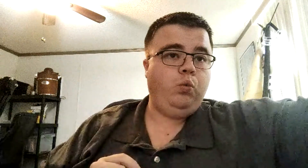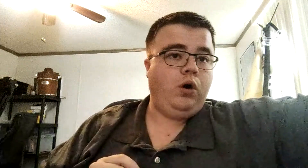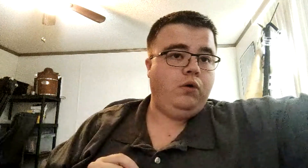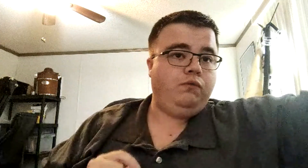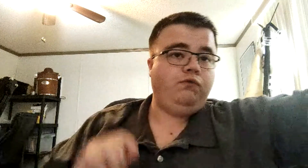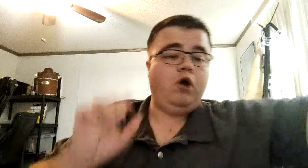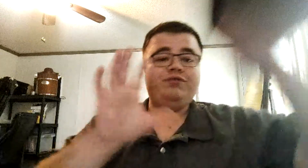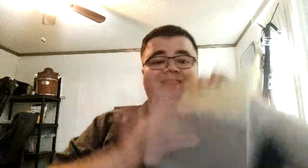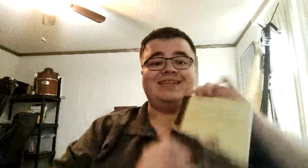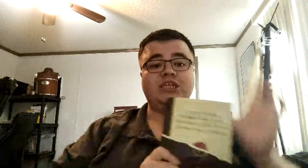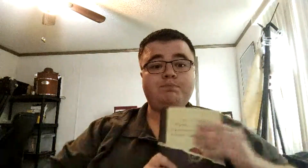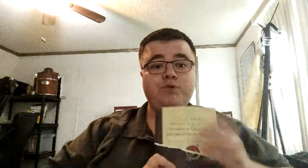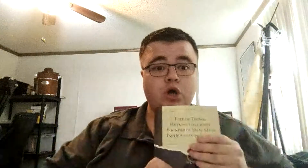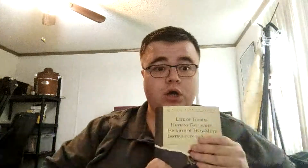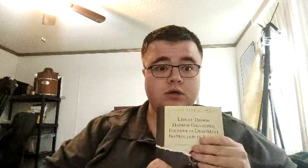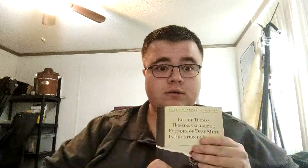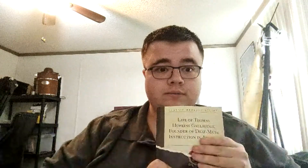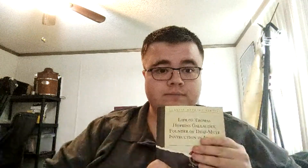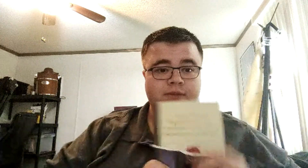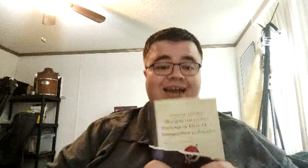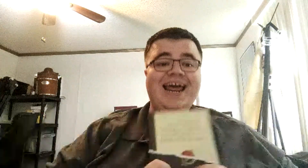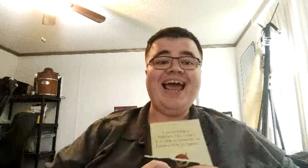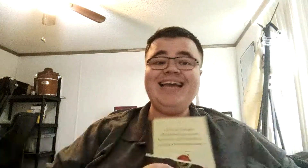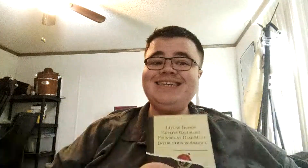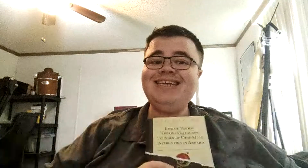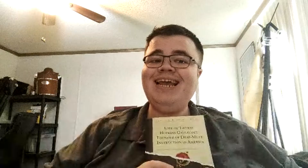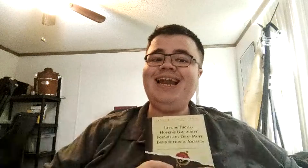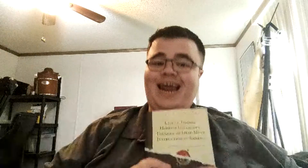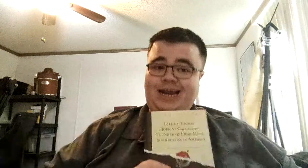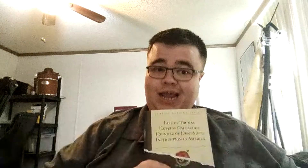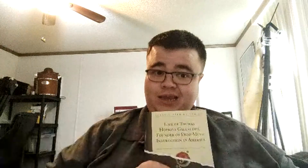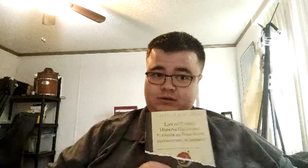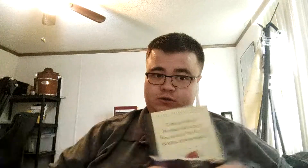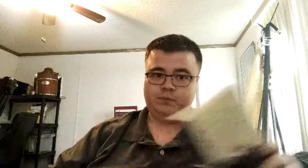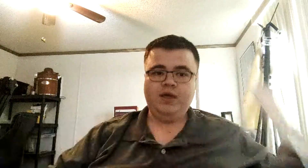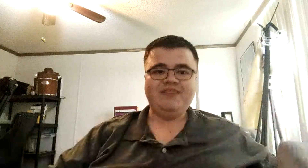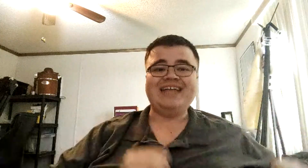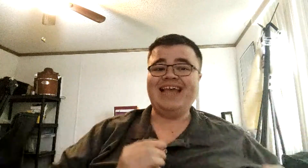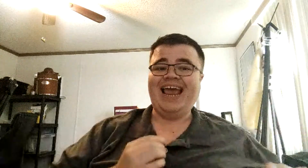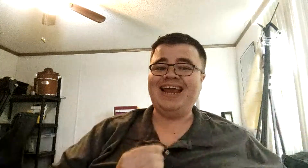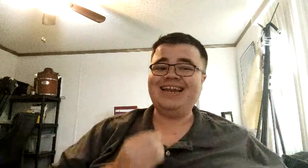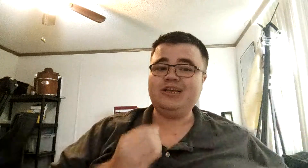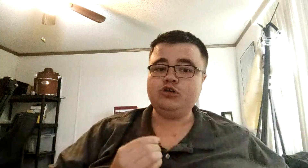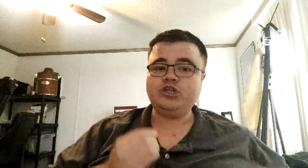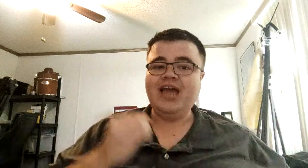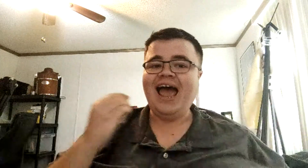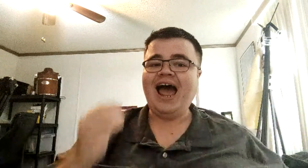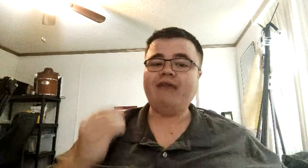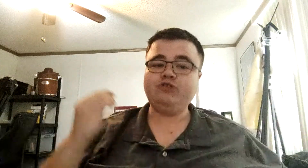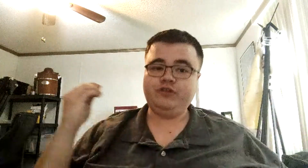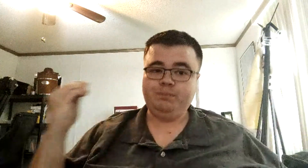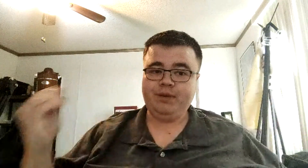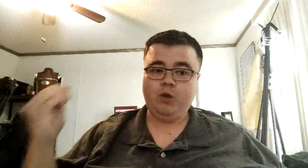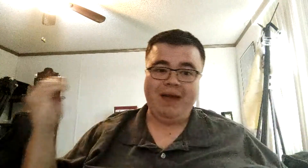who wrote this book in 1888, that's 80 years after the bill